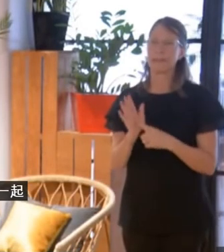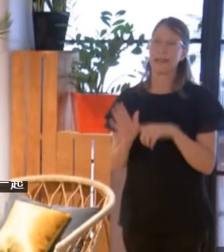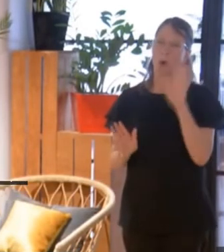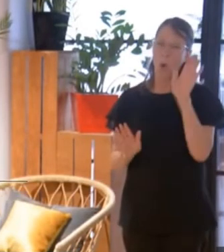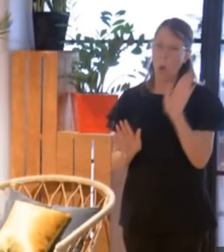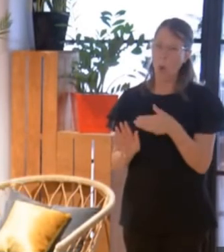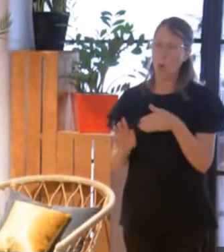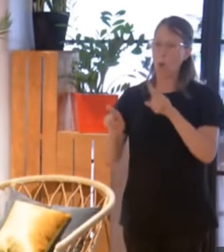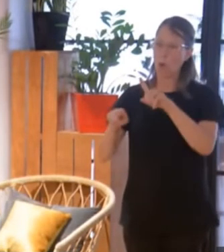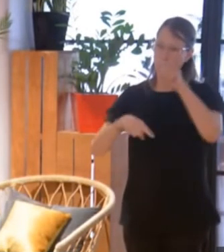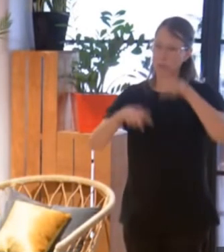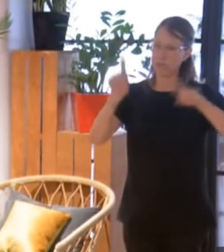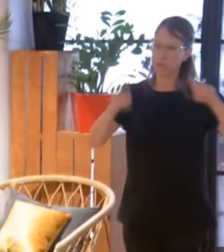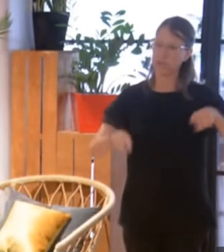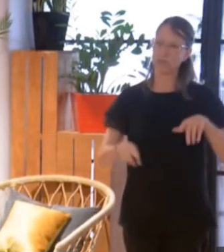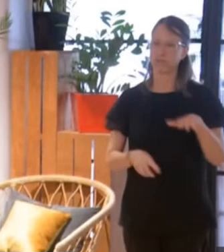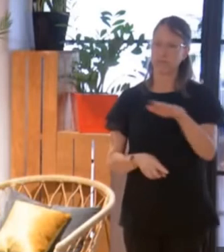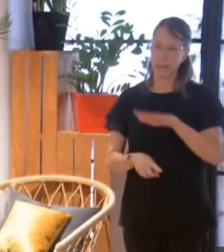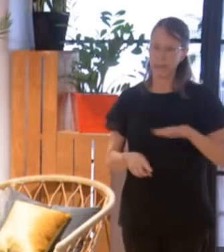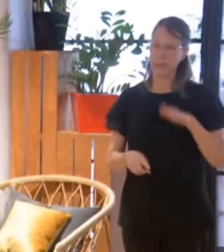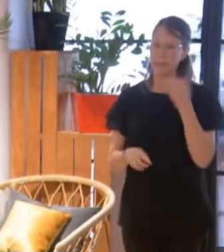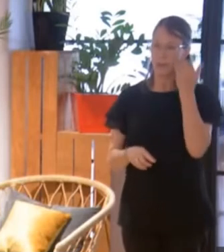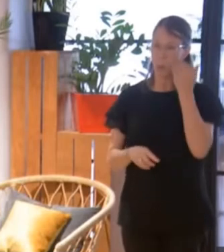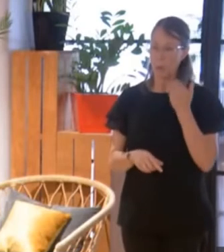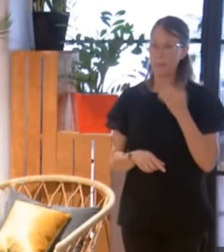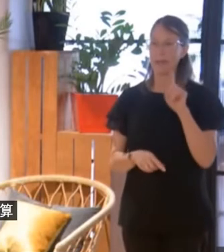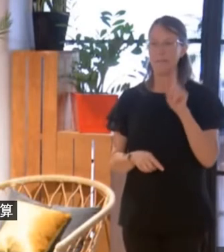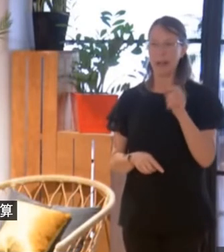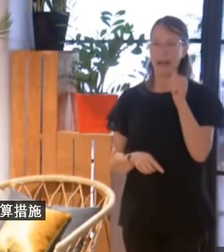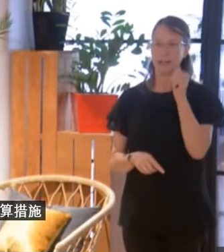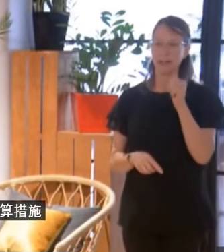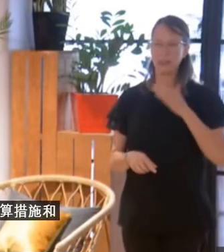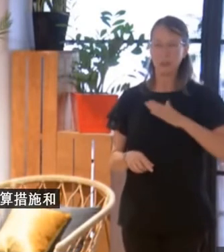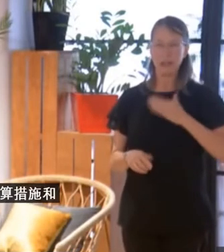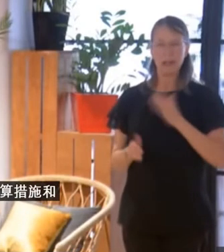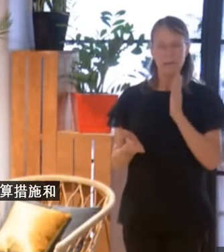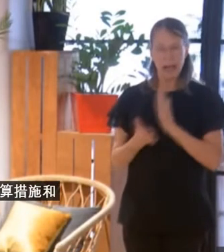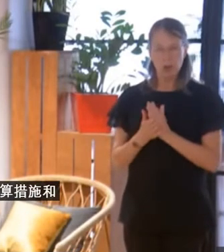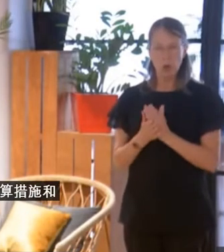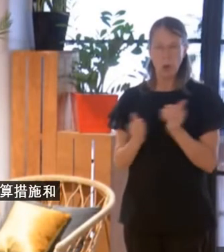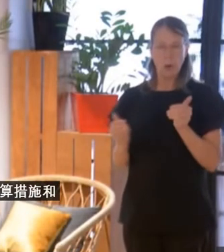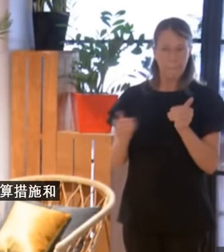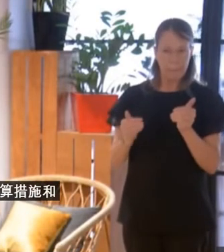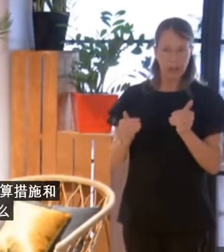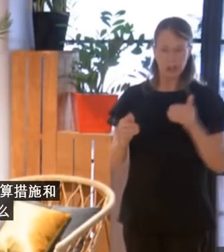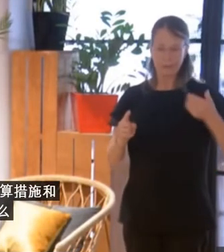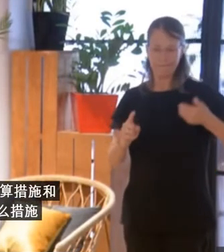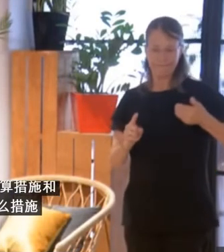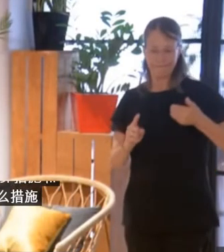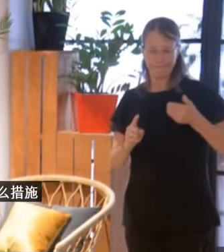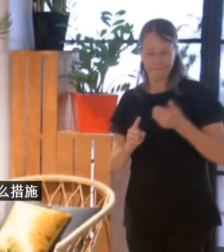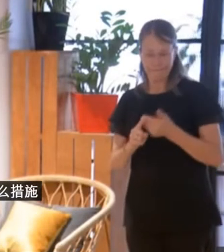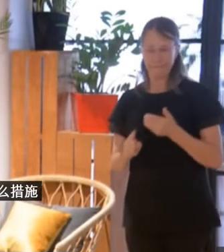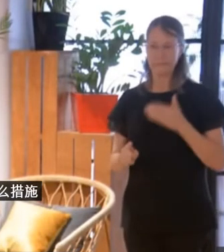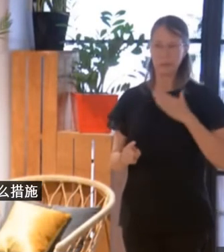Treasury and to make sure that the work that leads up to the budget, to budget measures and to the longer term narrative for what it will take to fix the